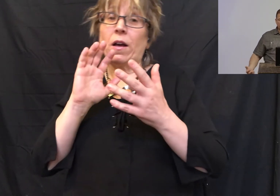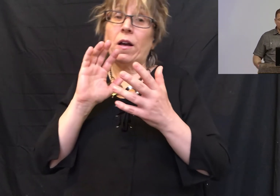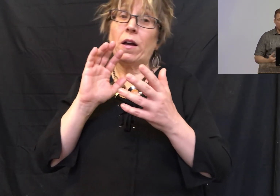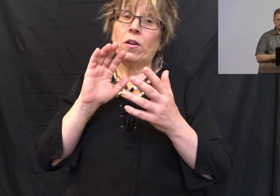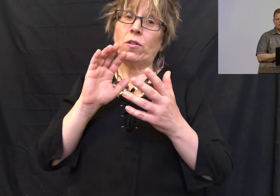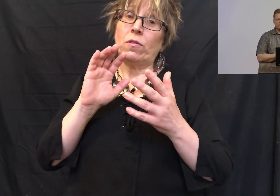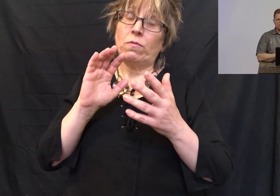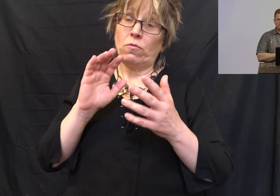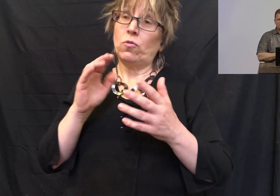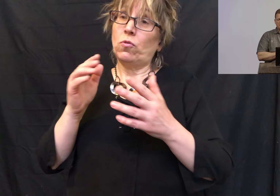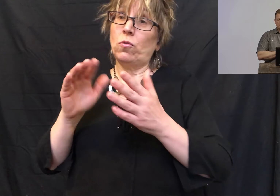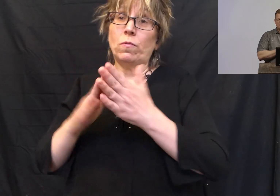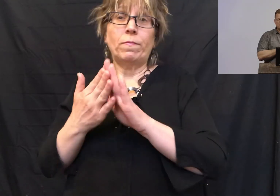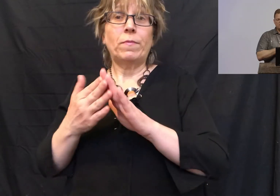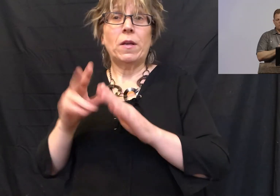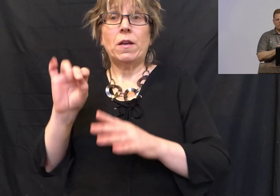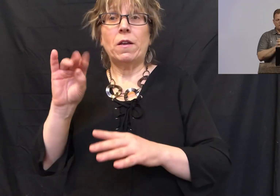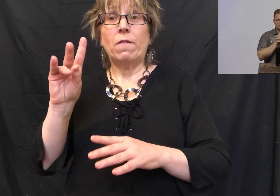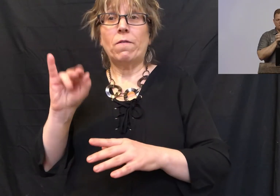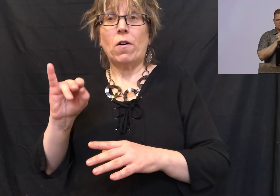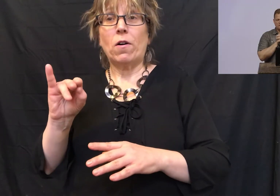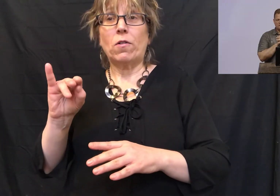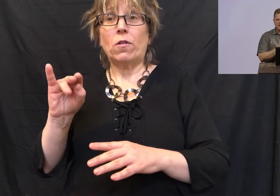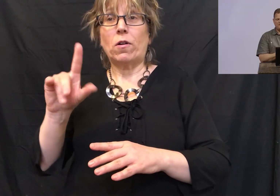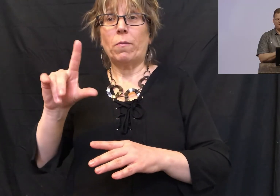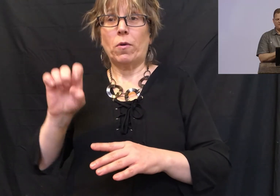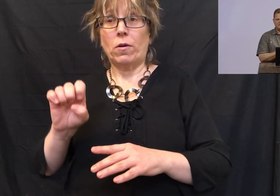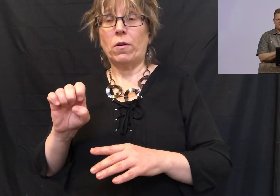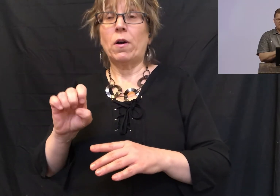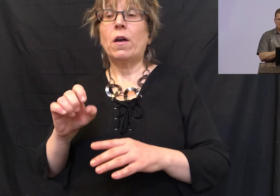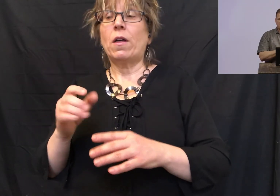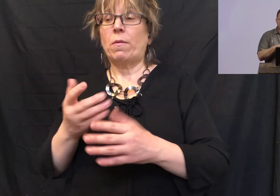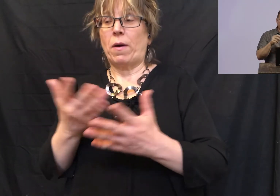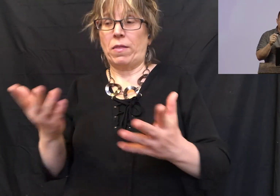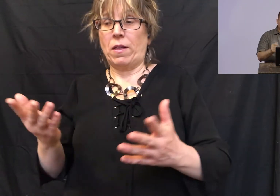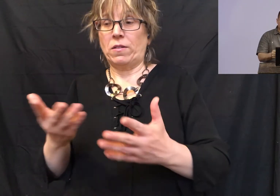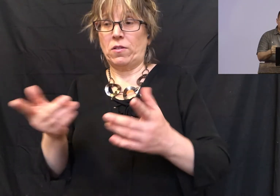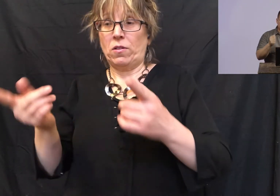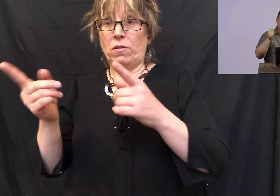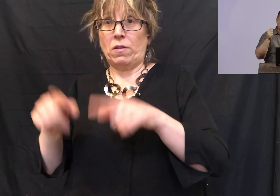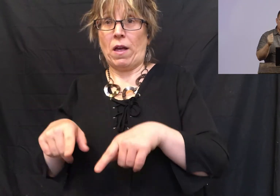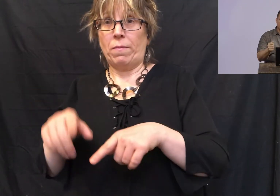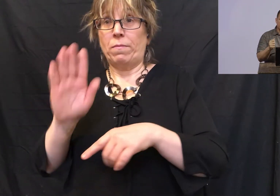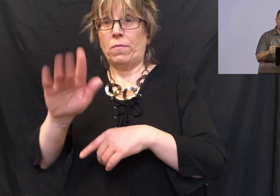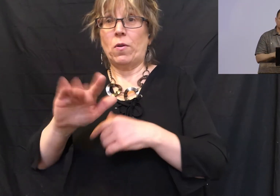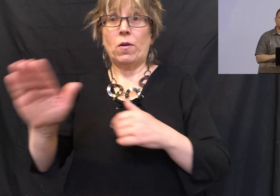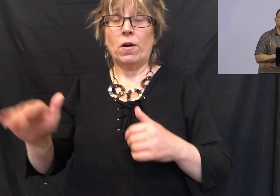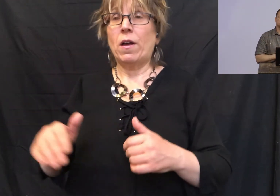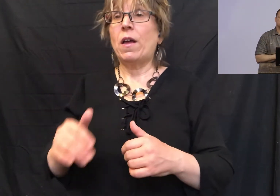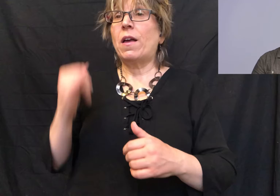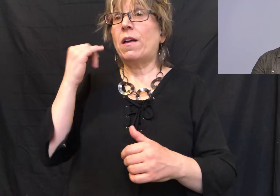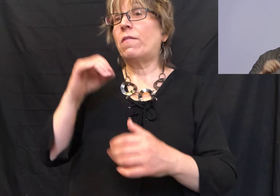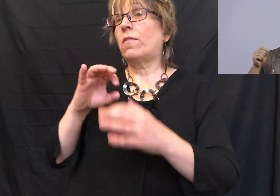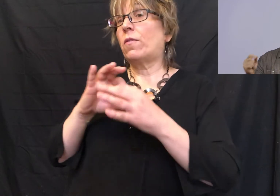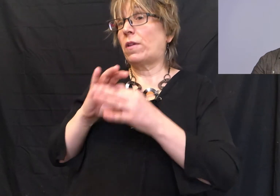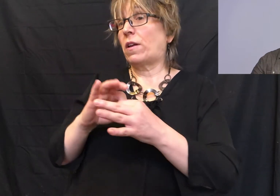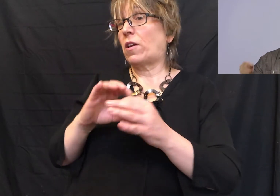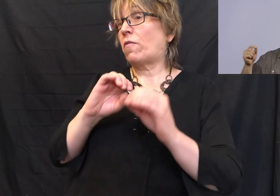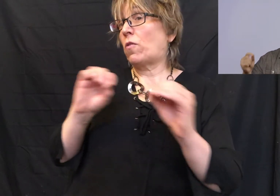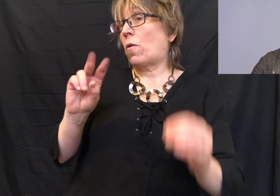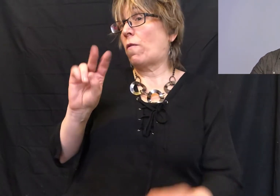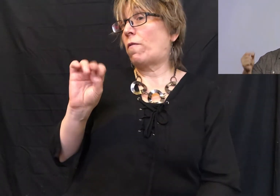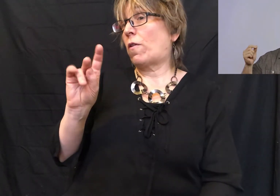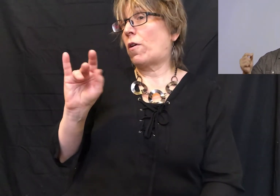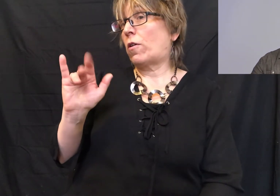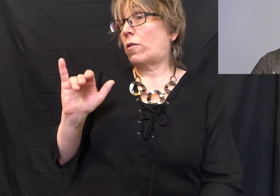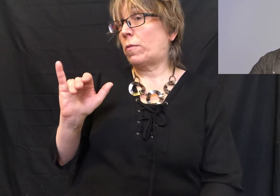be vulnerable about what's going on in your life. If a relationship has no vulnerability, it is not